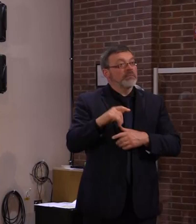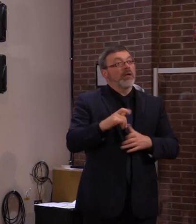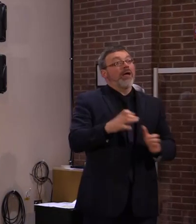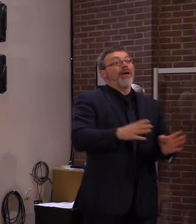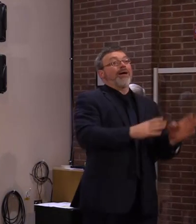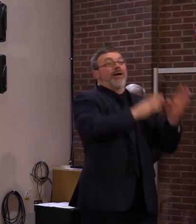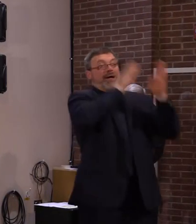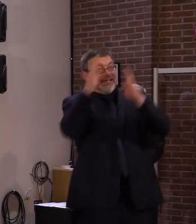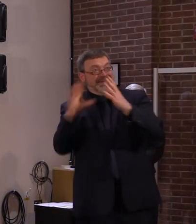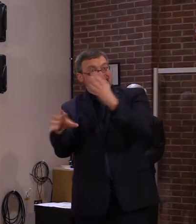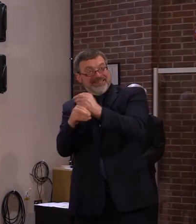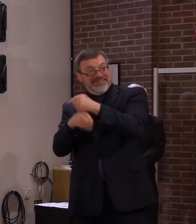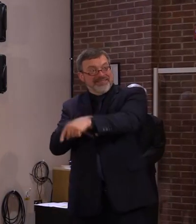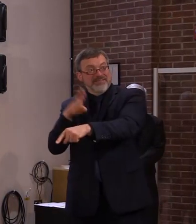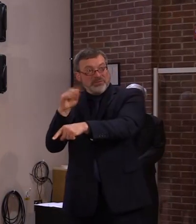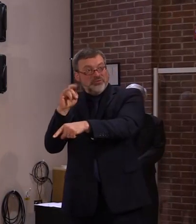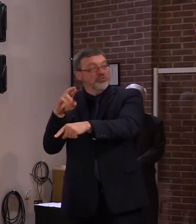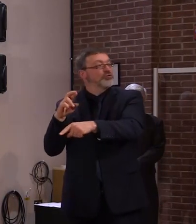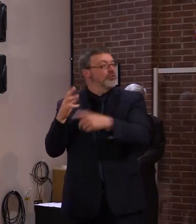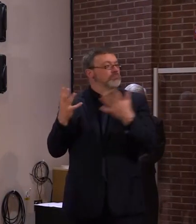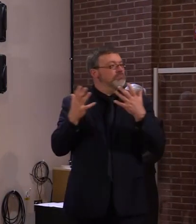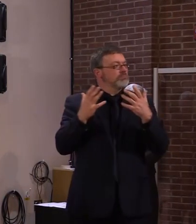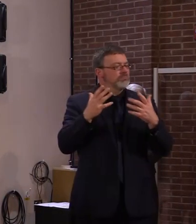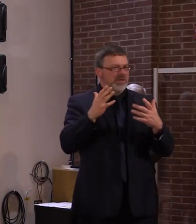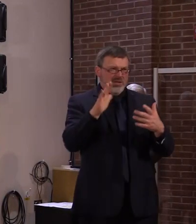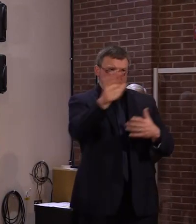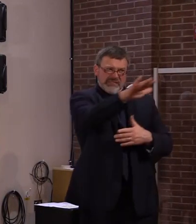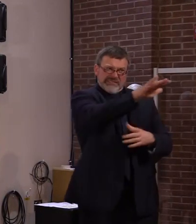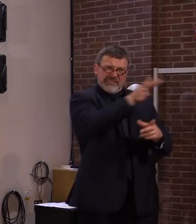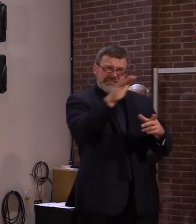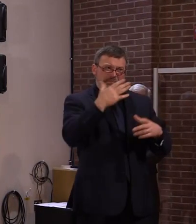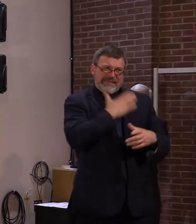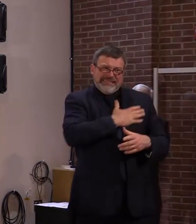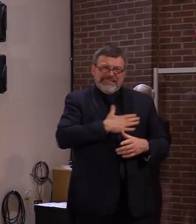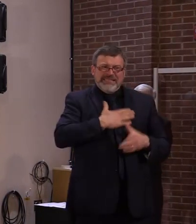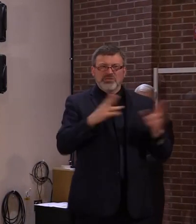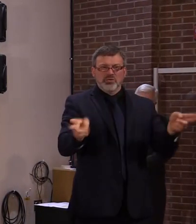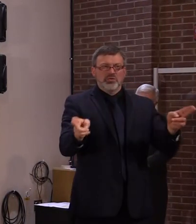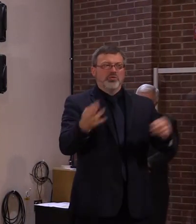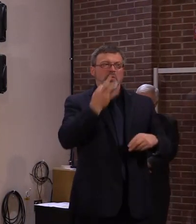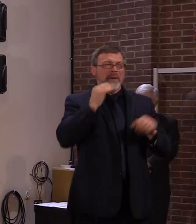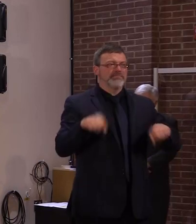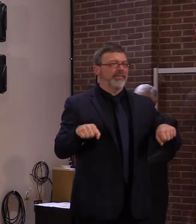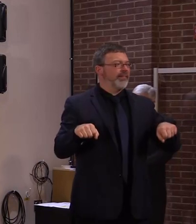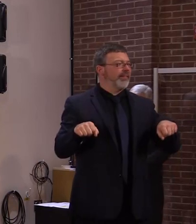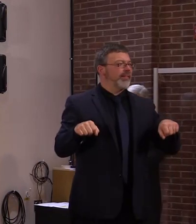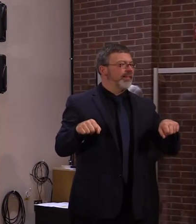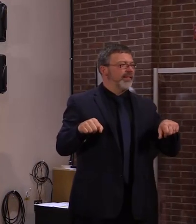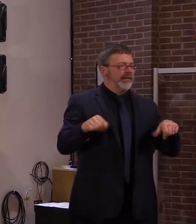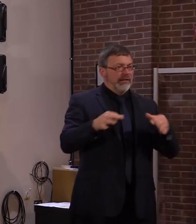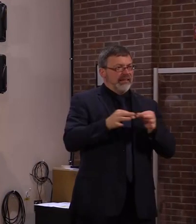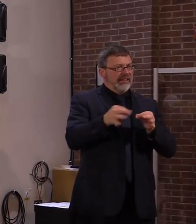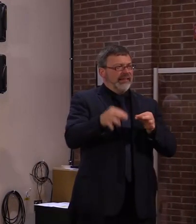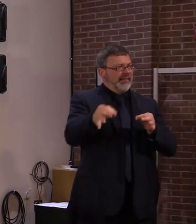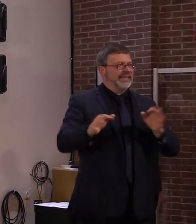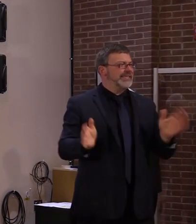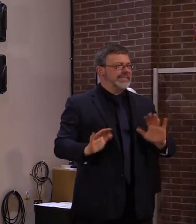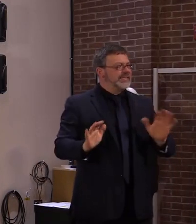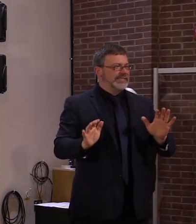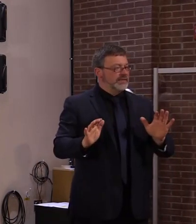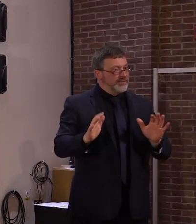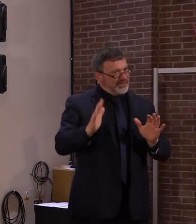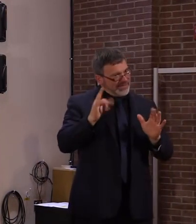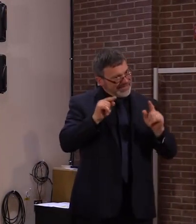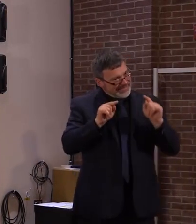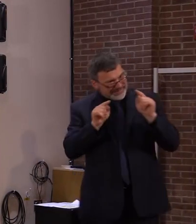an underlying health condition, as I pointed out in my discussion about why we're seeing more cases. Like